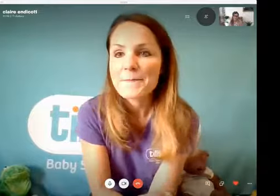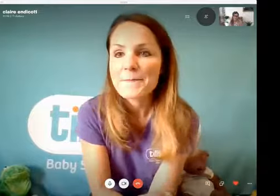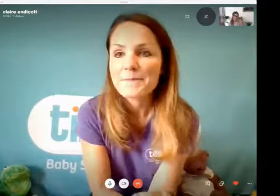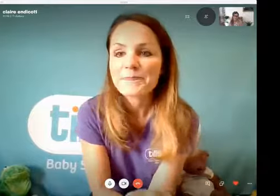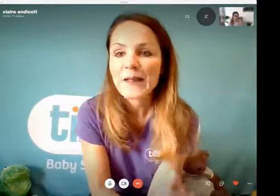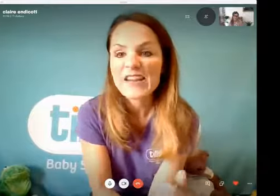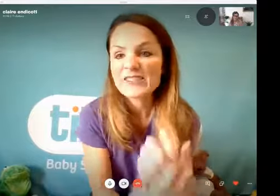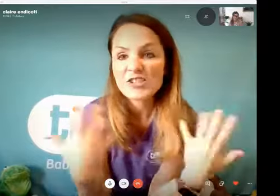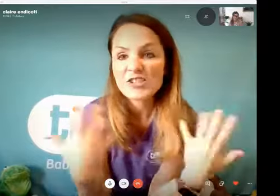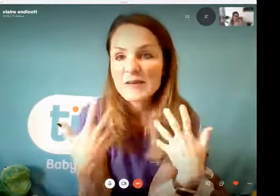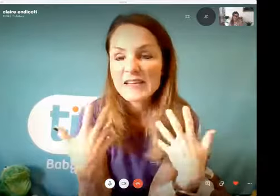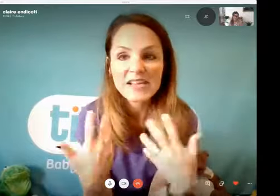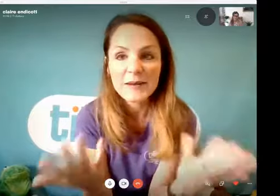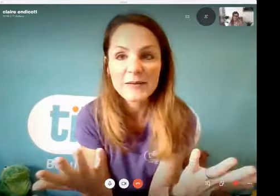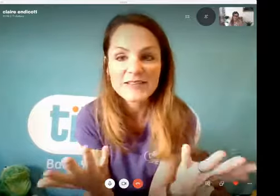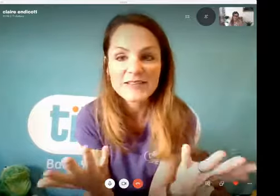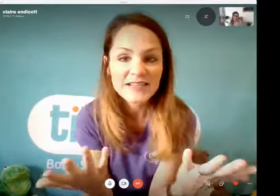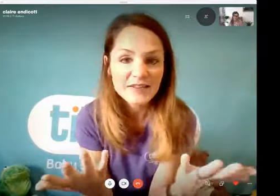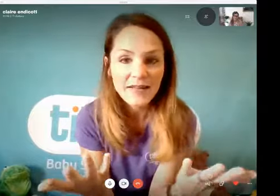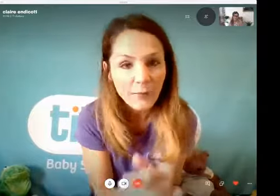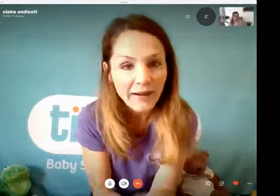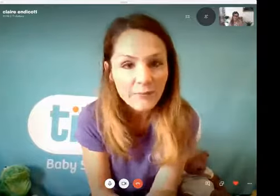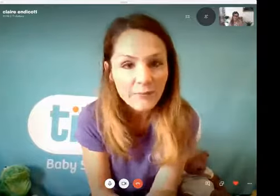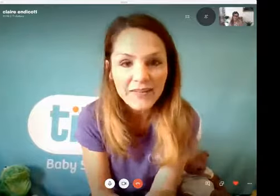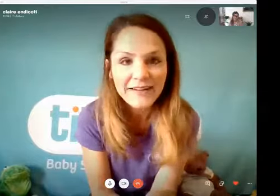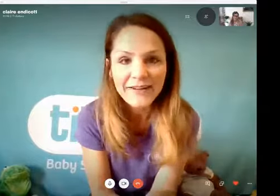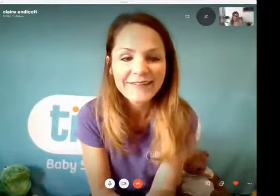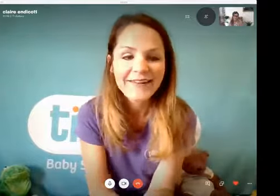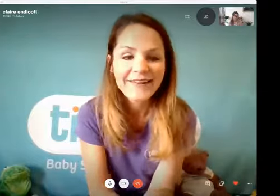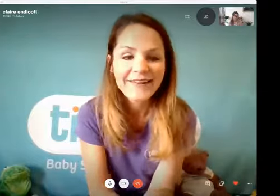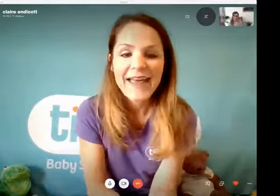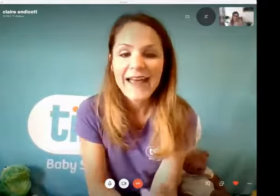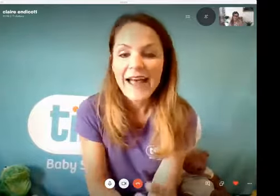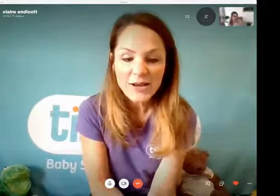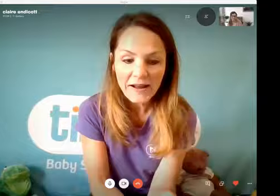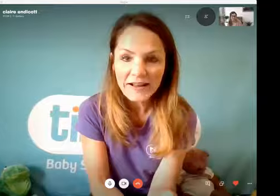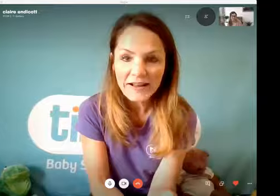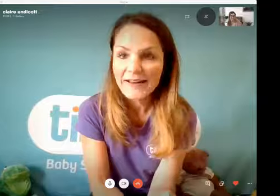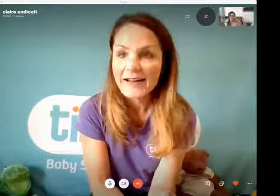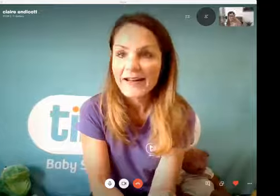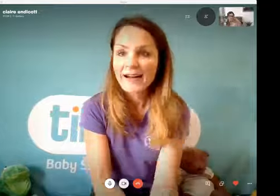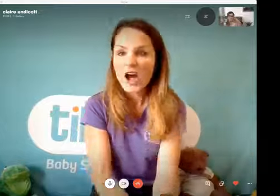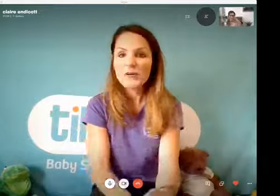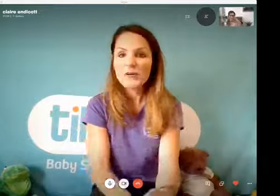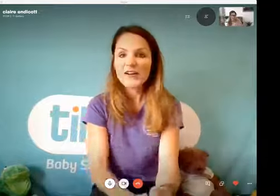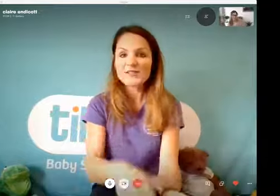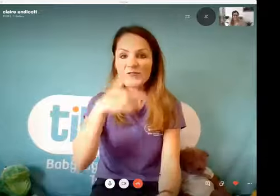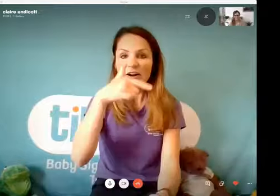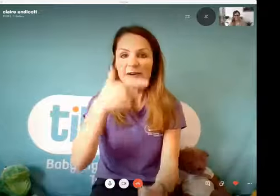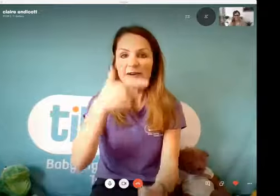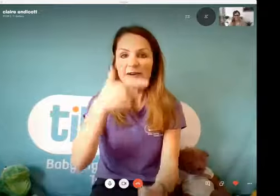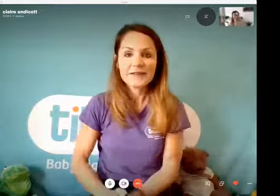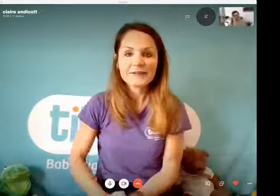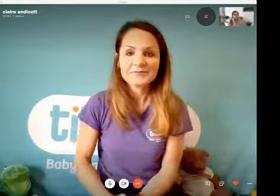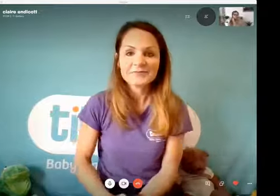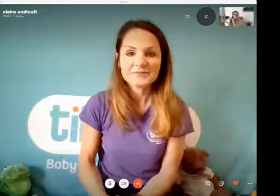Even teachers' babies didn't do it that quick, but there you go. Anyway, I hope you had some fun. We had someone the other